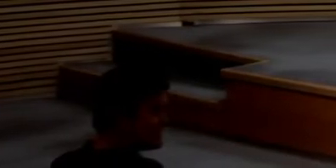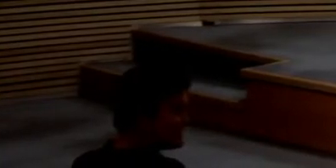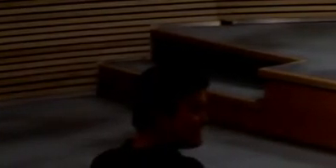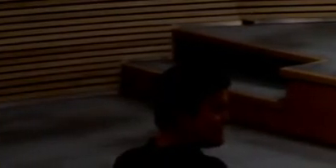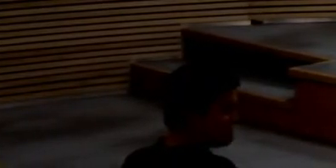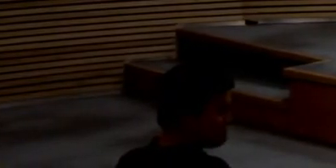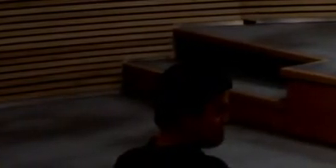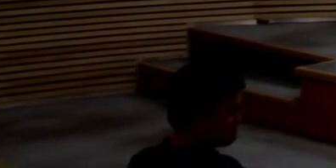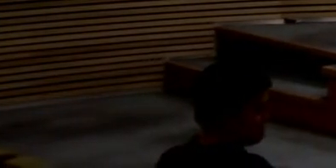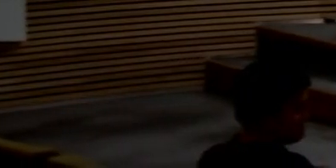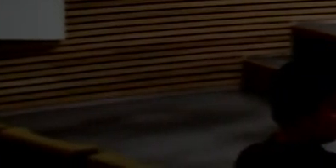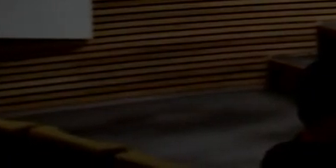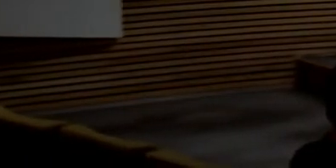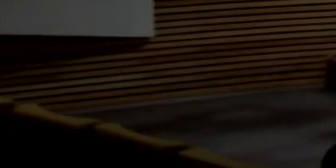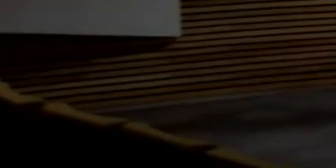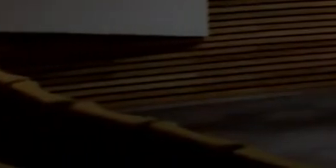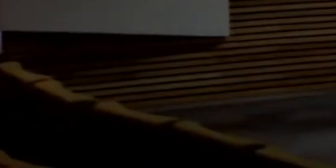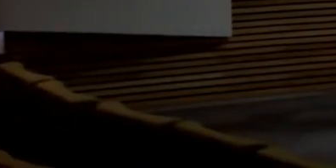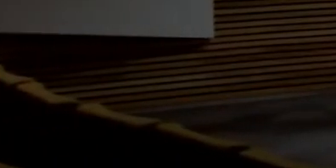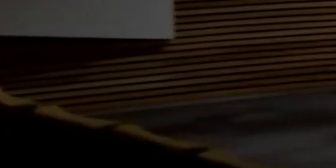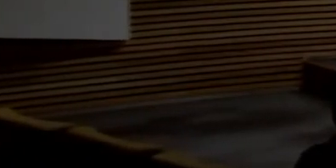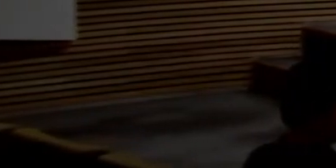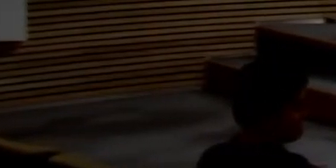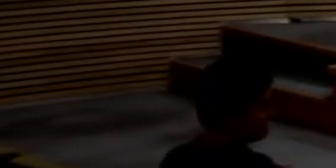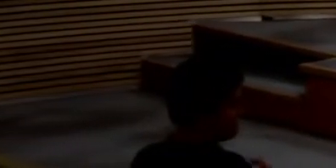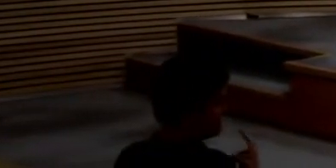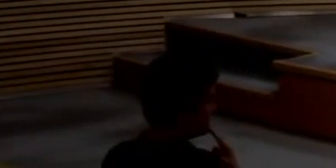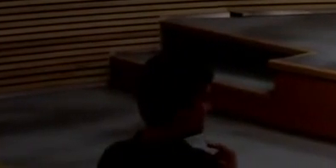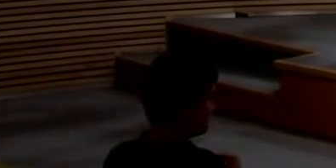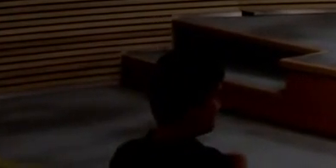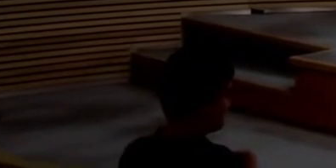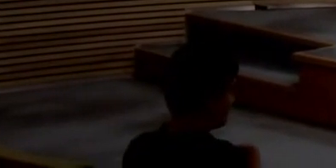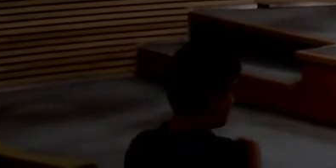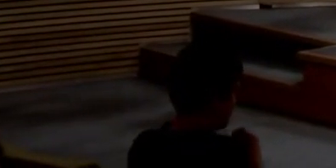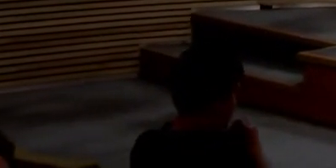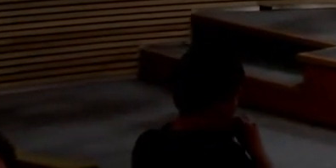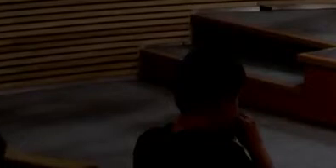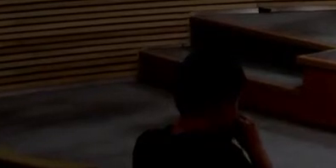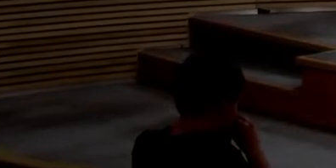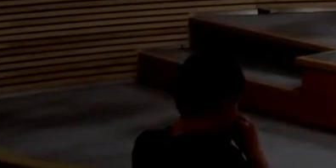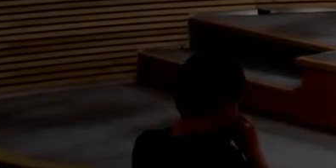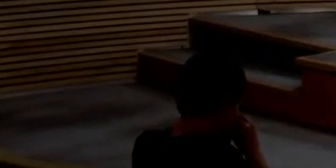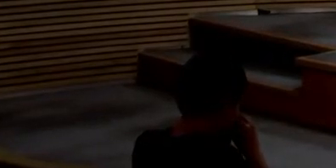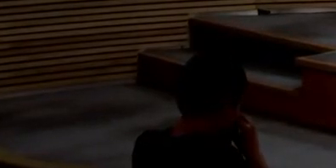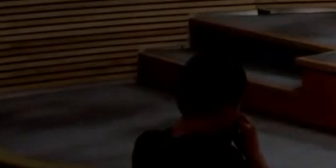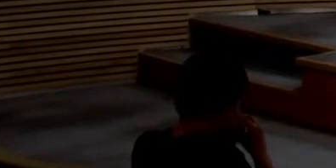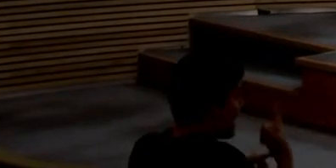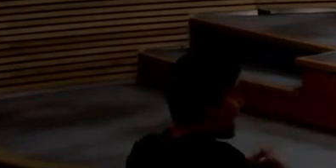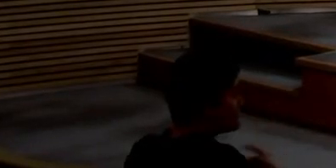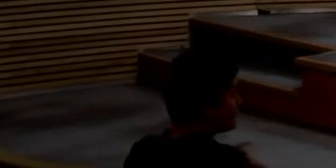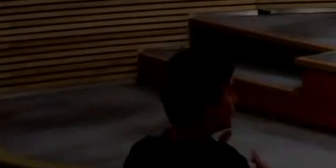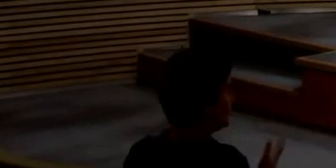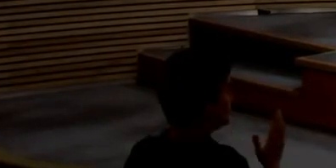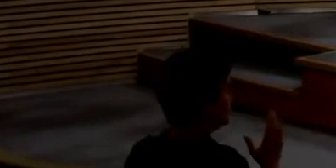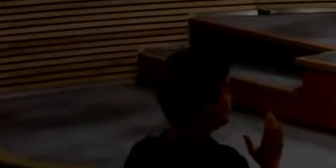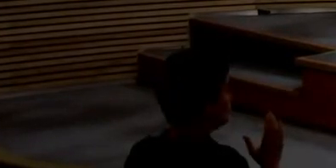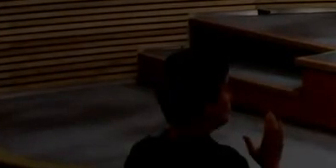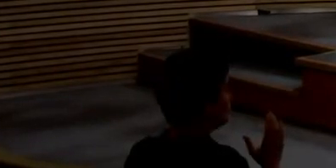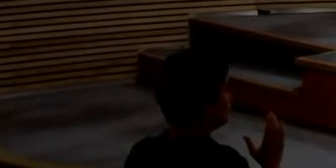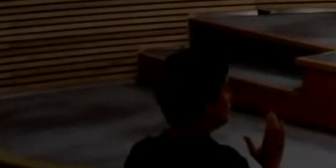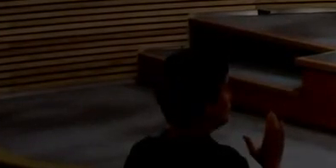the supermarkets, I don't know whether you've ever done this, Jesse, but supermarkets in this